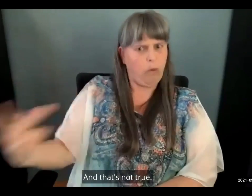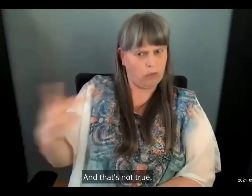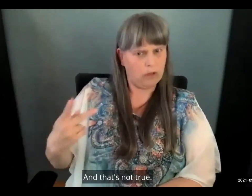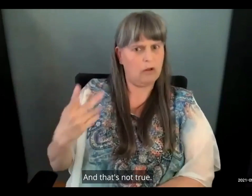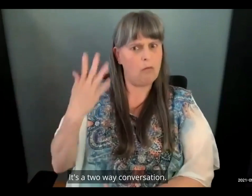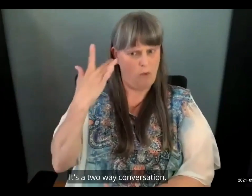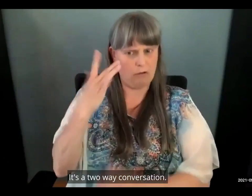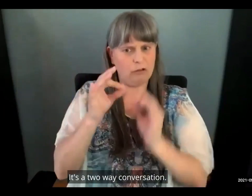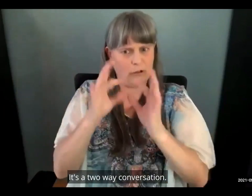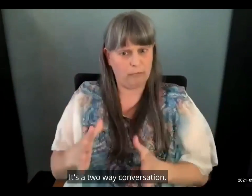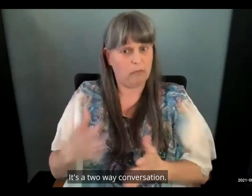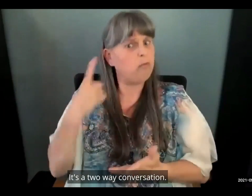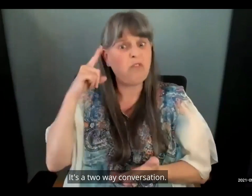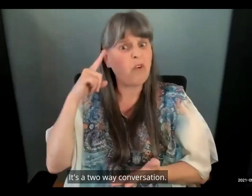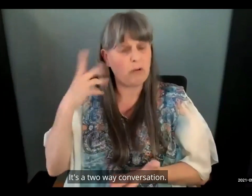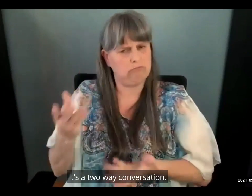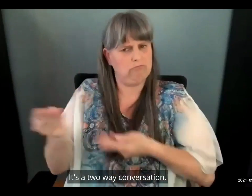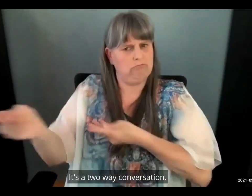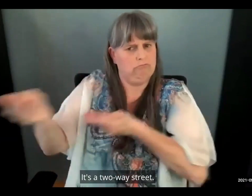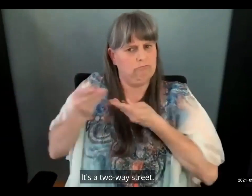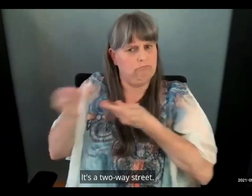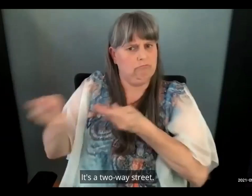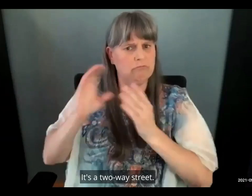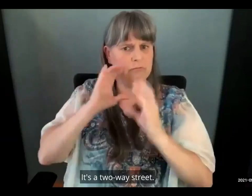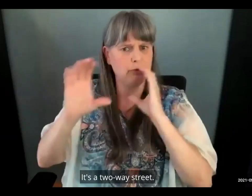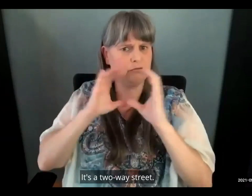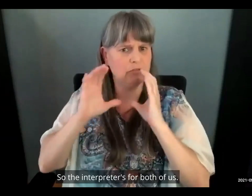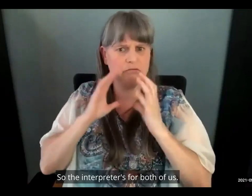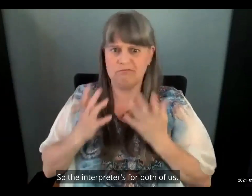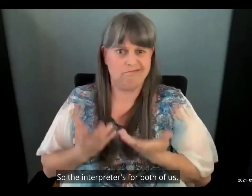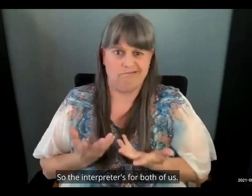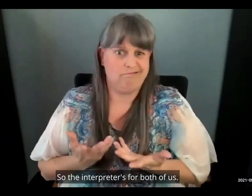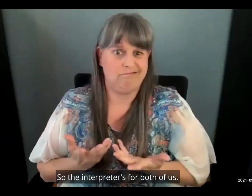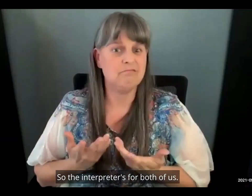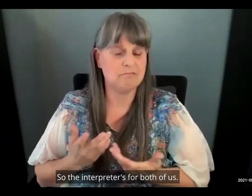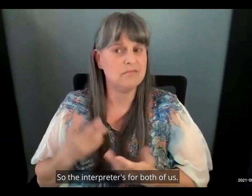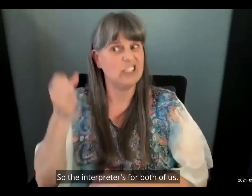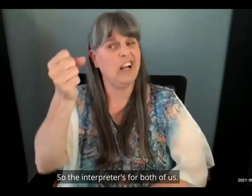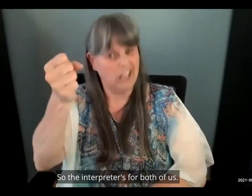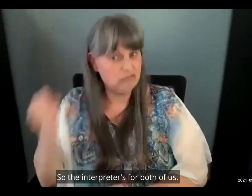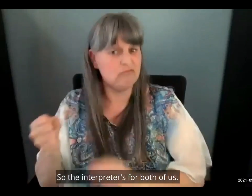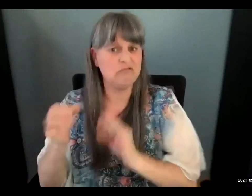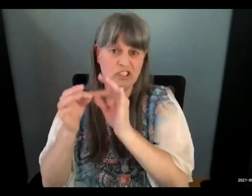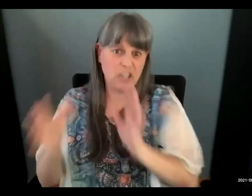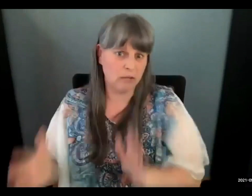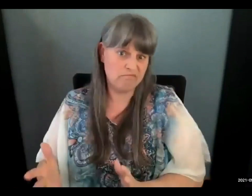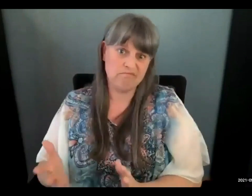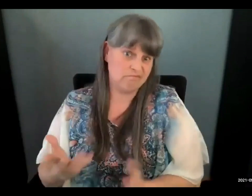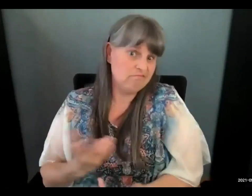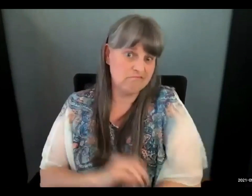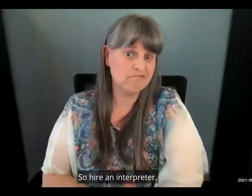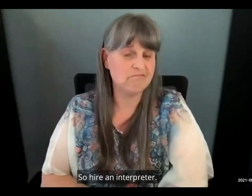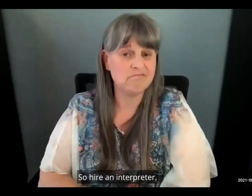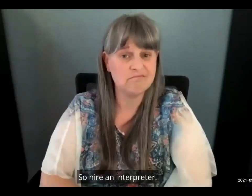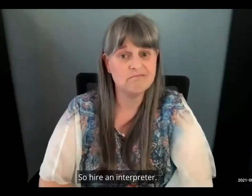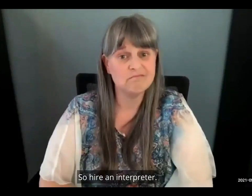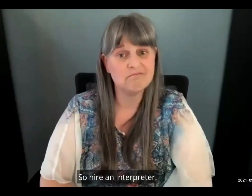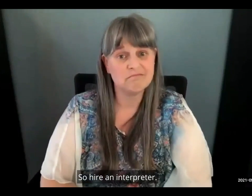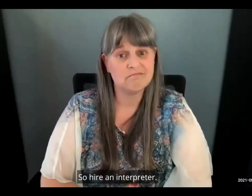true. It's a two-way conversation. It's a two-way street. So the interpreter is for both of us.